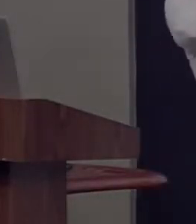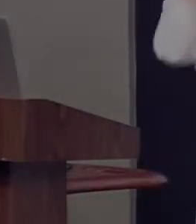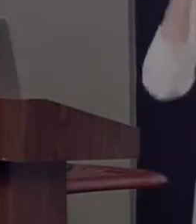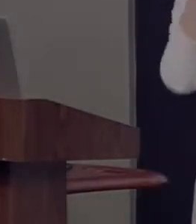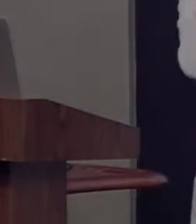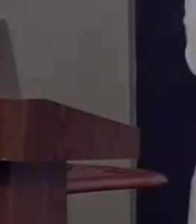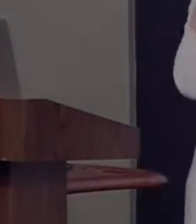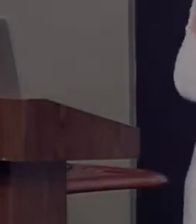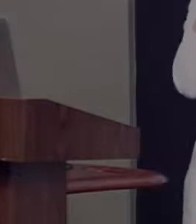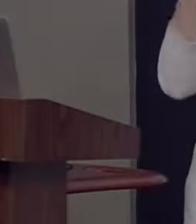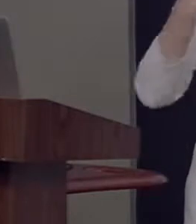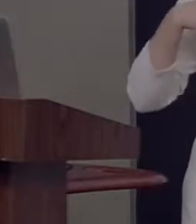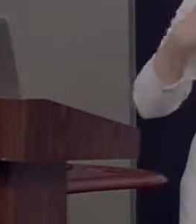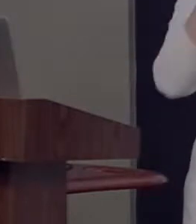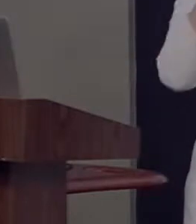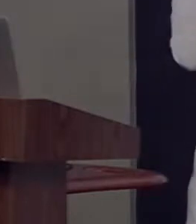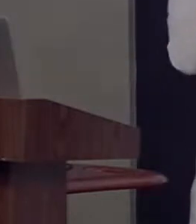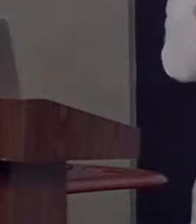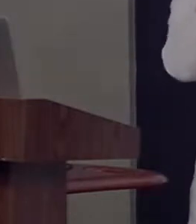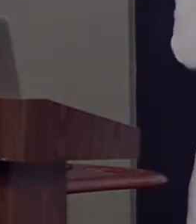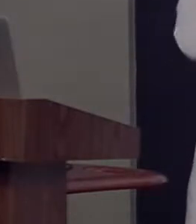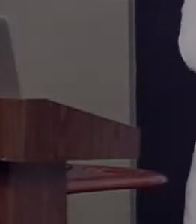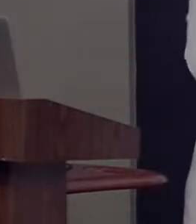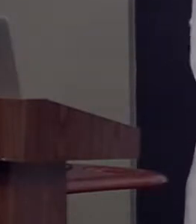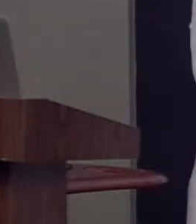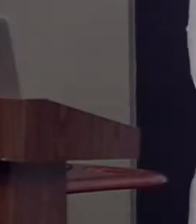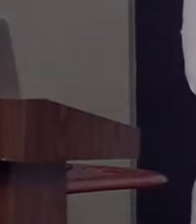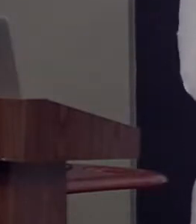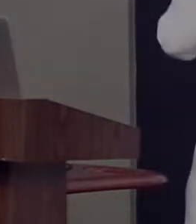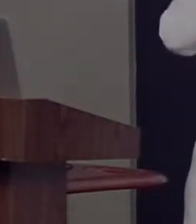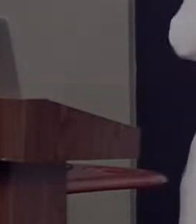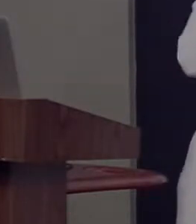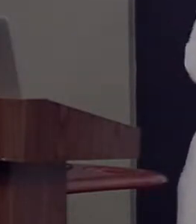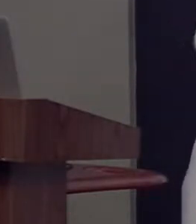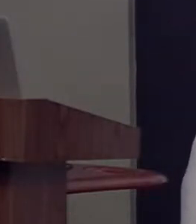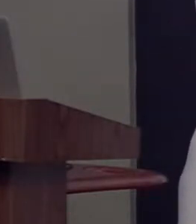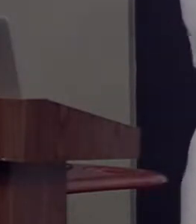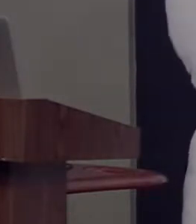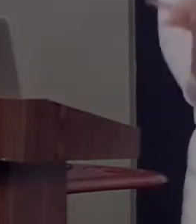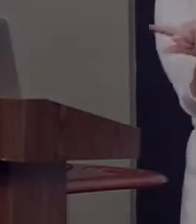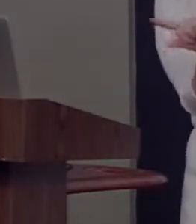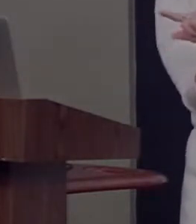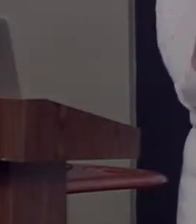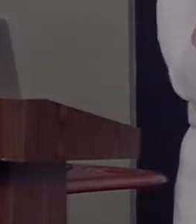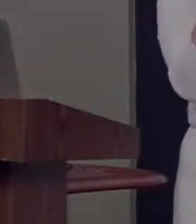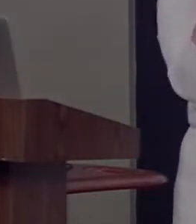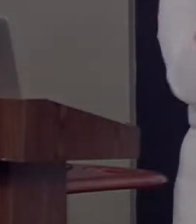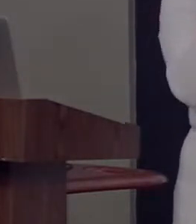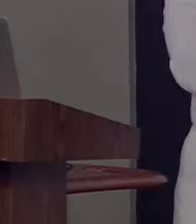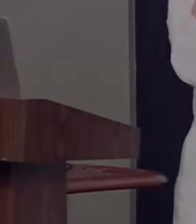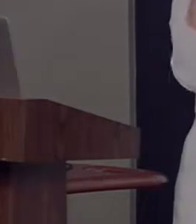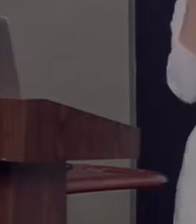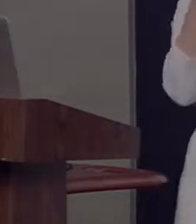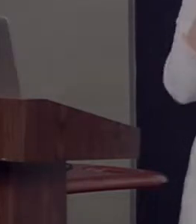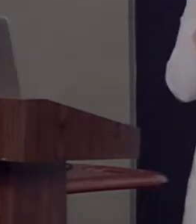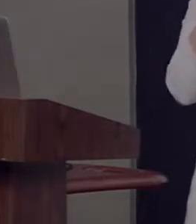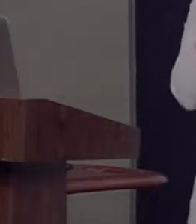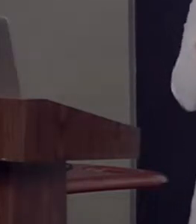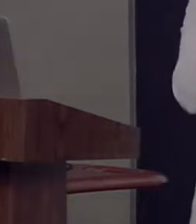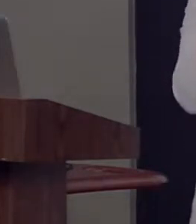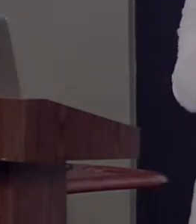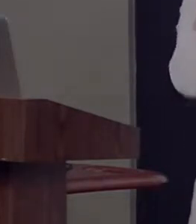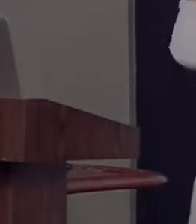In addition, the PhD in Educational Neuroscience envisions as its mission